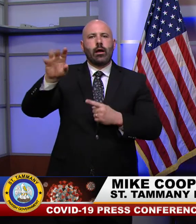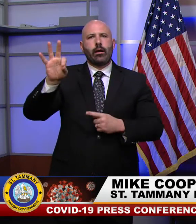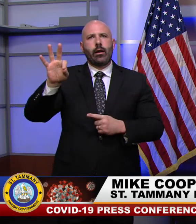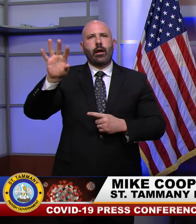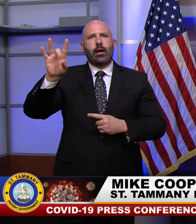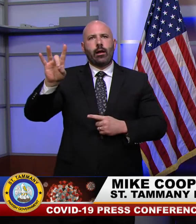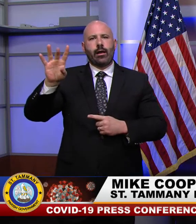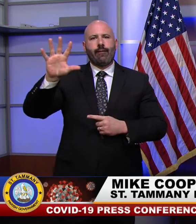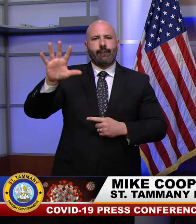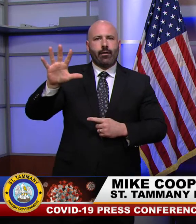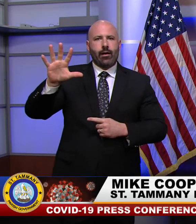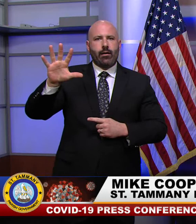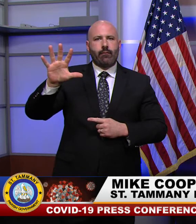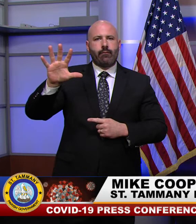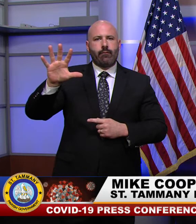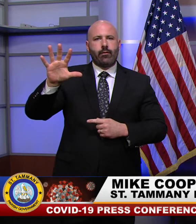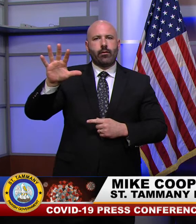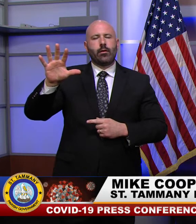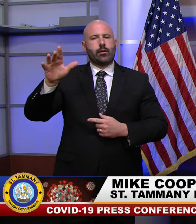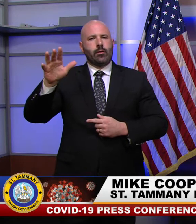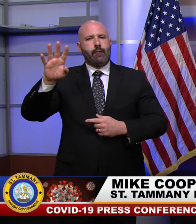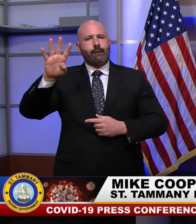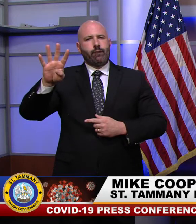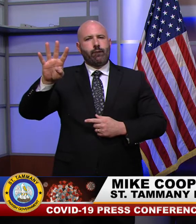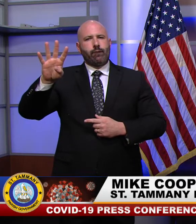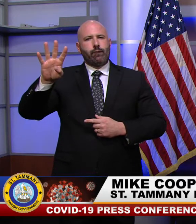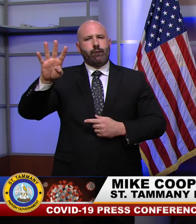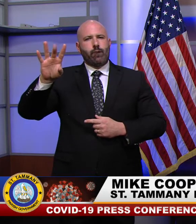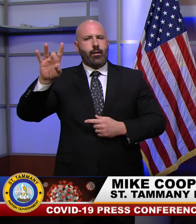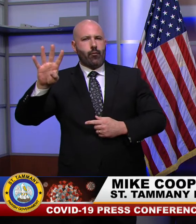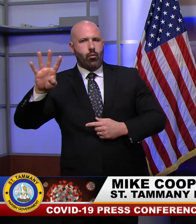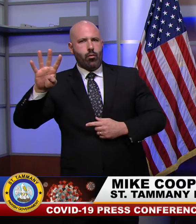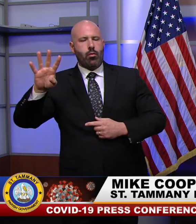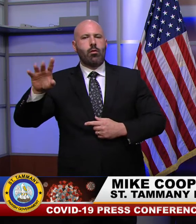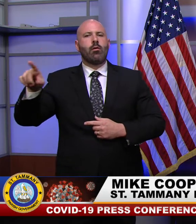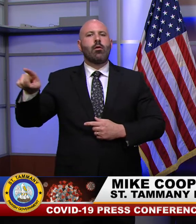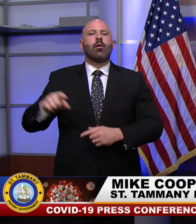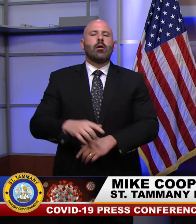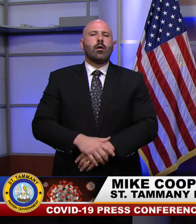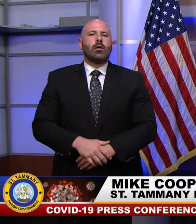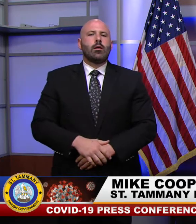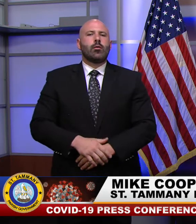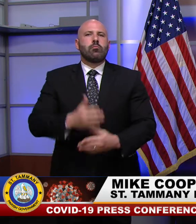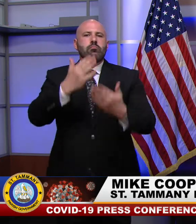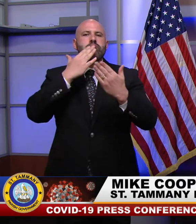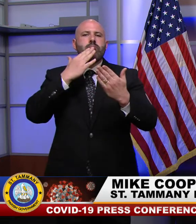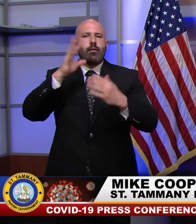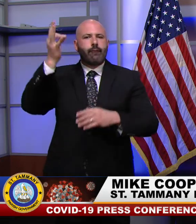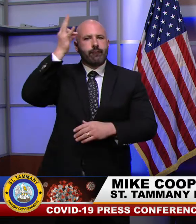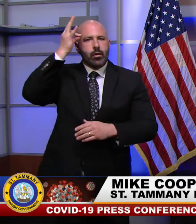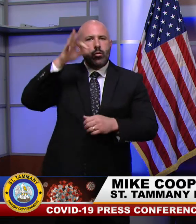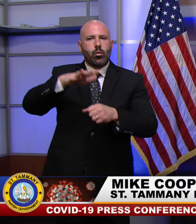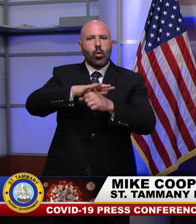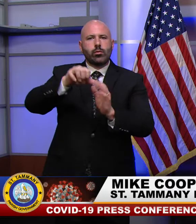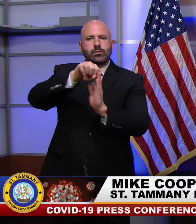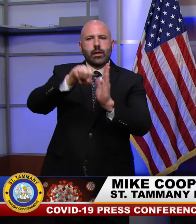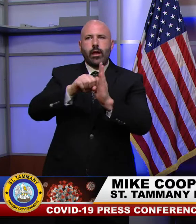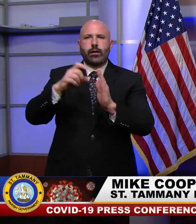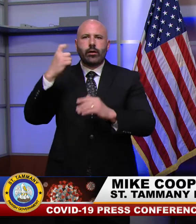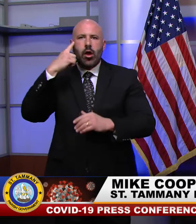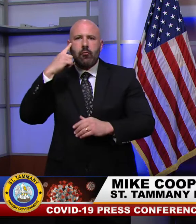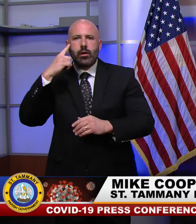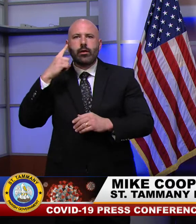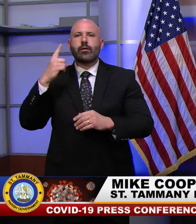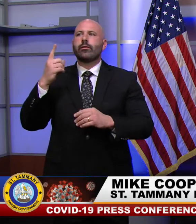985-898-4184 to arrange delivery. We thank our federal, state, and local governments for exercising all influence to help